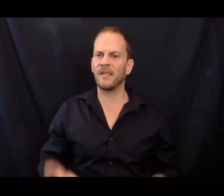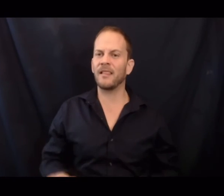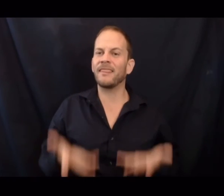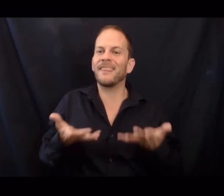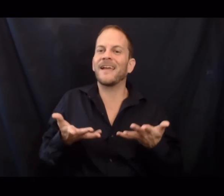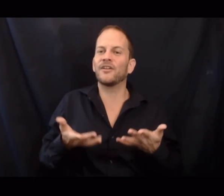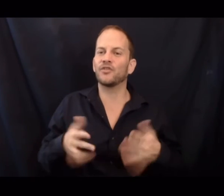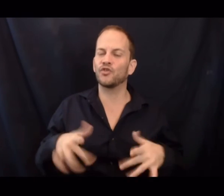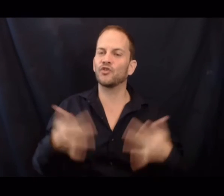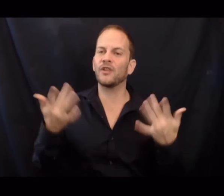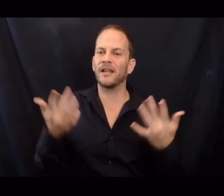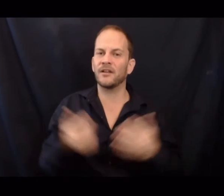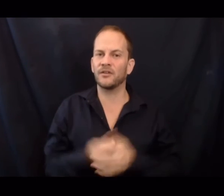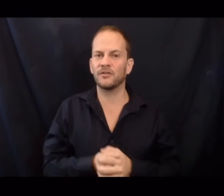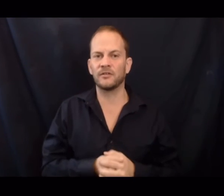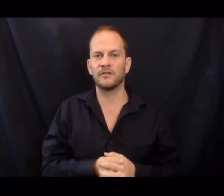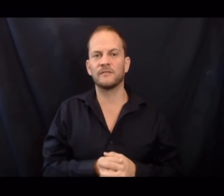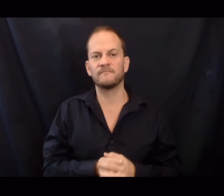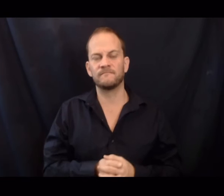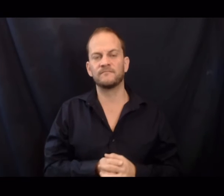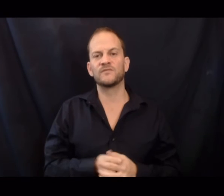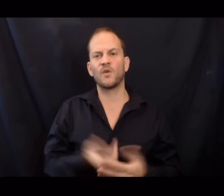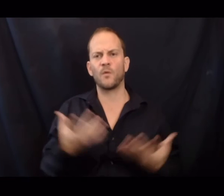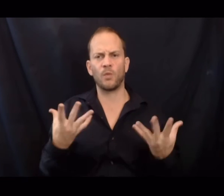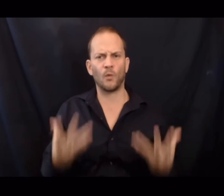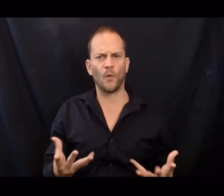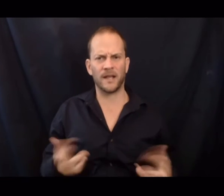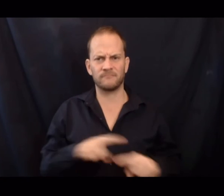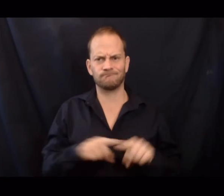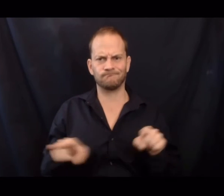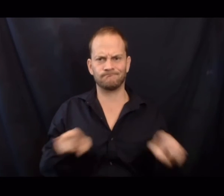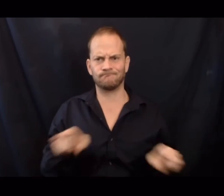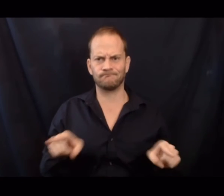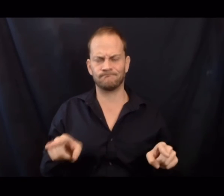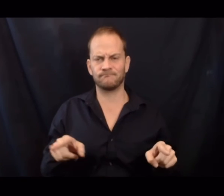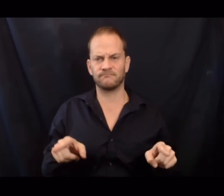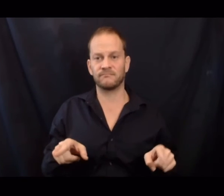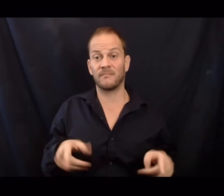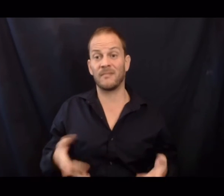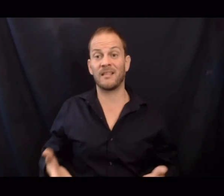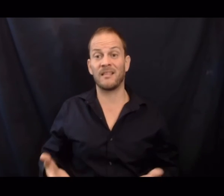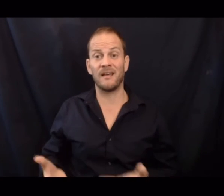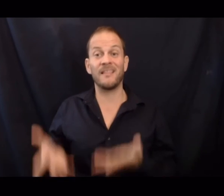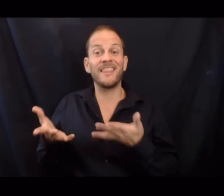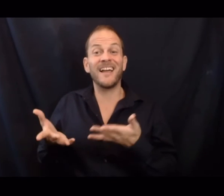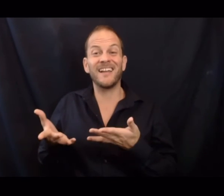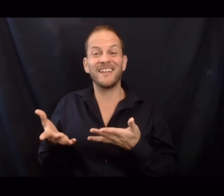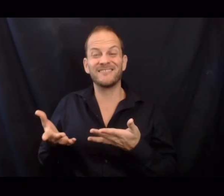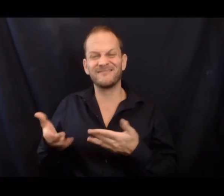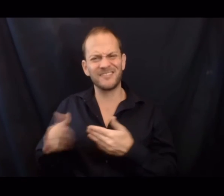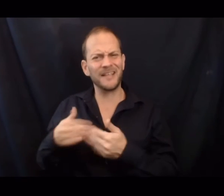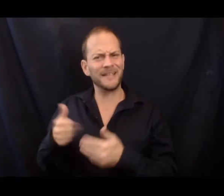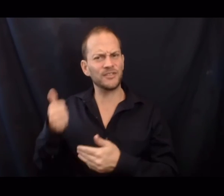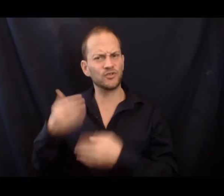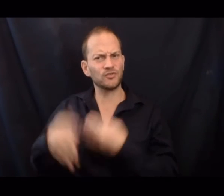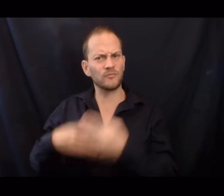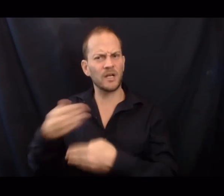weight, atomic weight between the 2 kinds is useful in processing the uranium for using it in nuclear